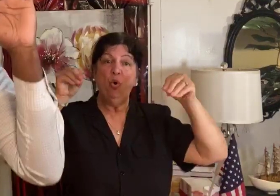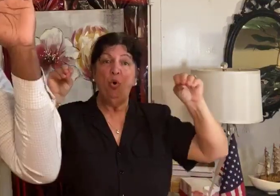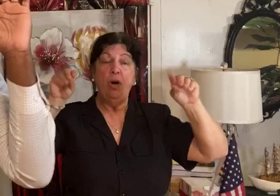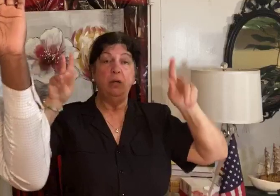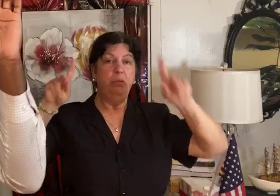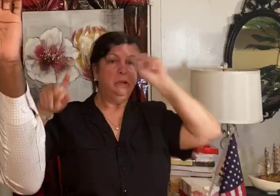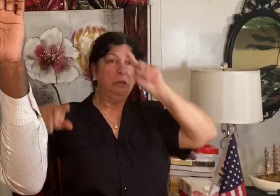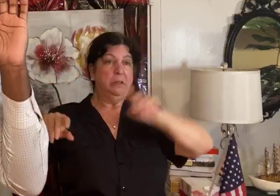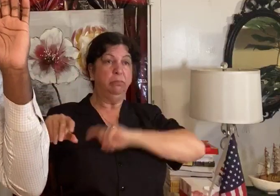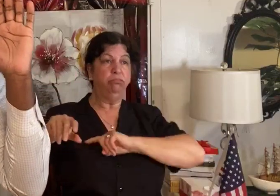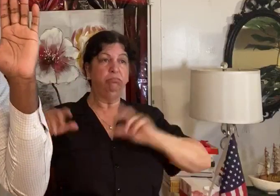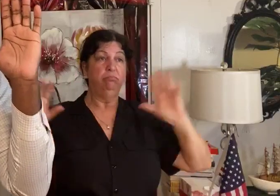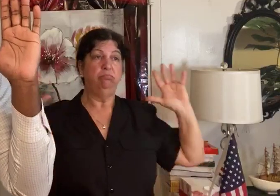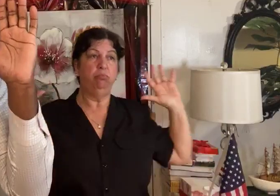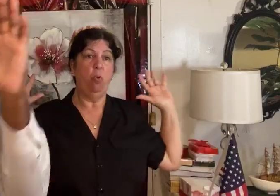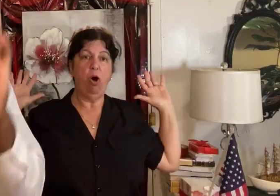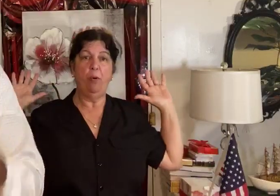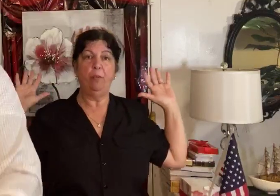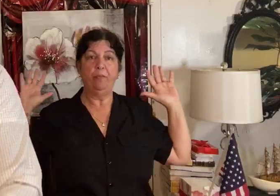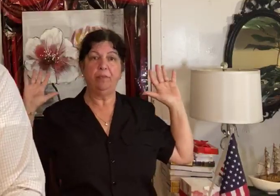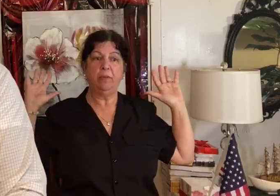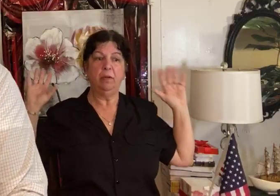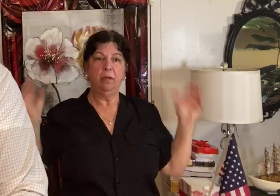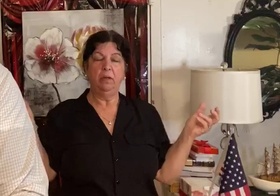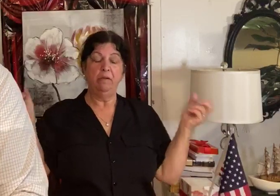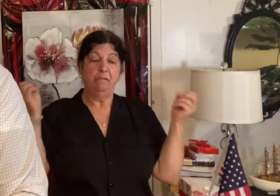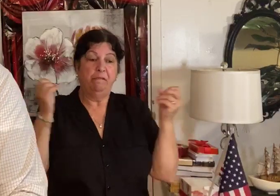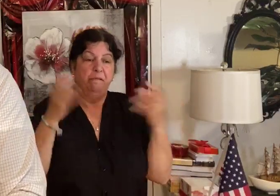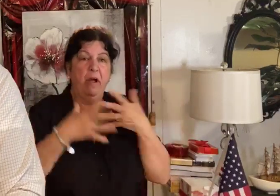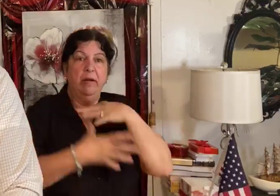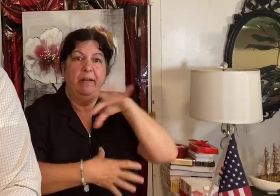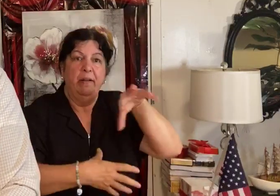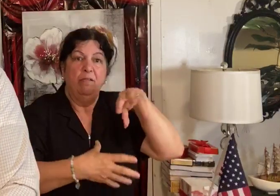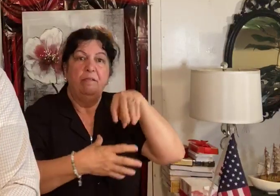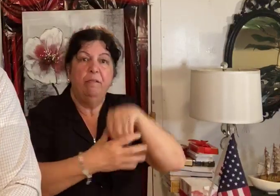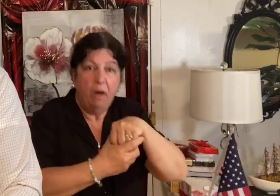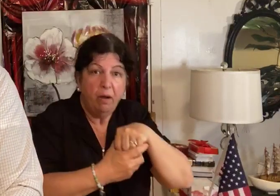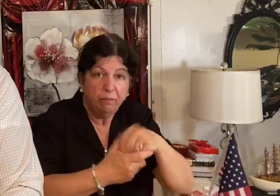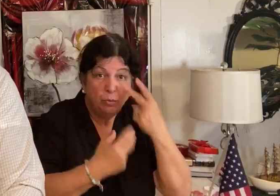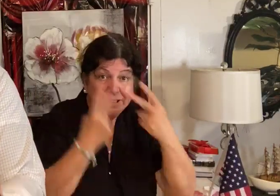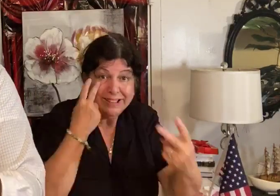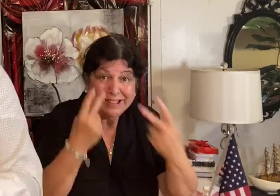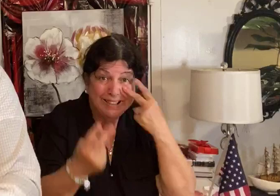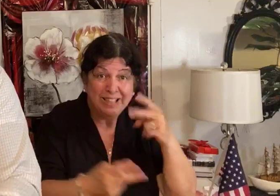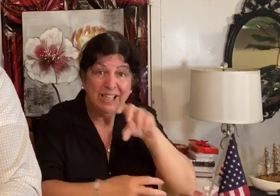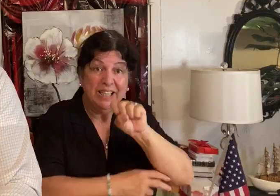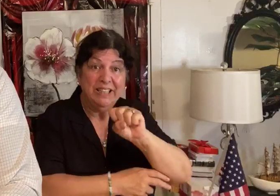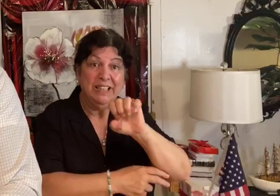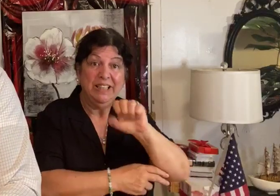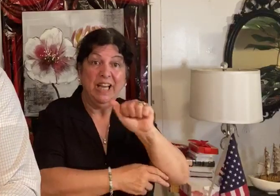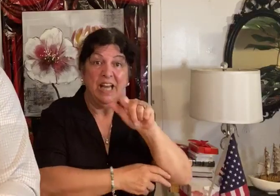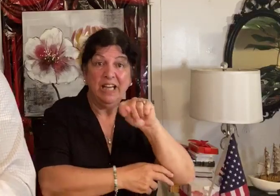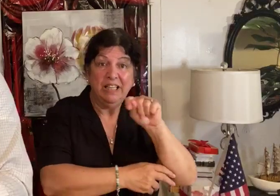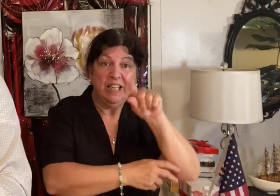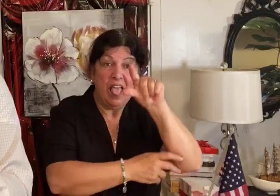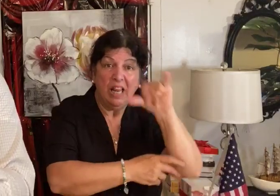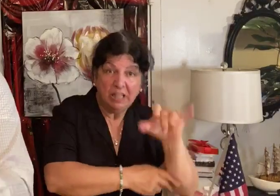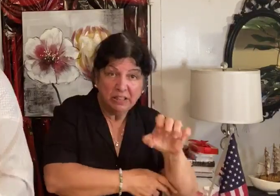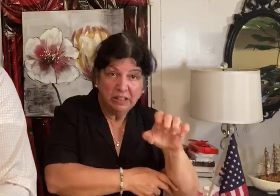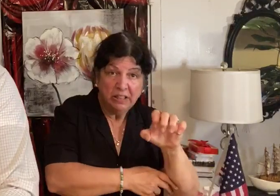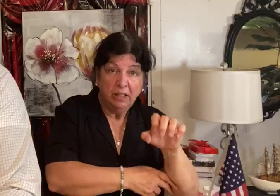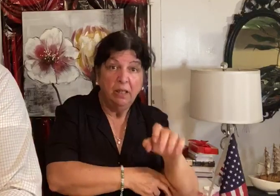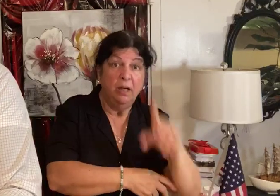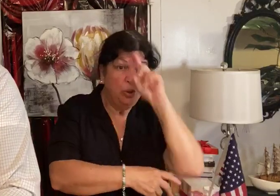police, they've got their hands back. They're afraid to get involved. That's what you see in Seattle. They wanted a de-escalation, so